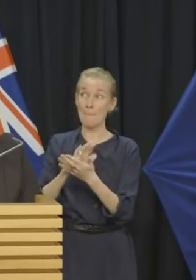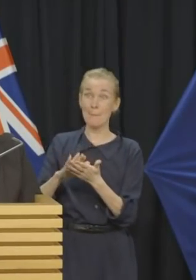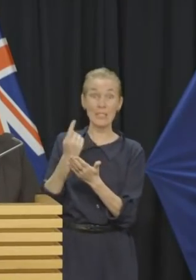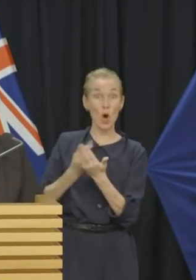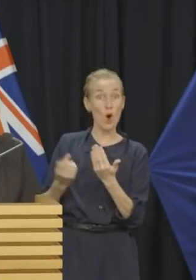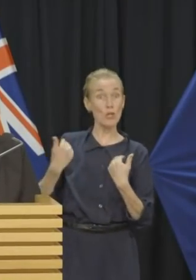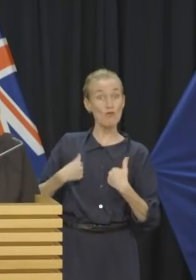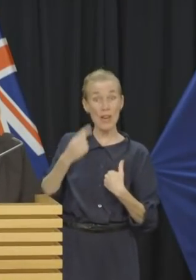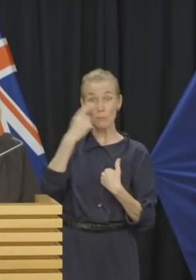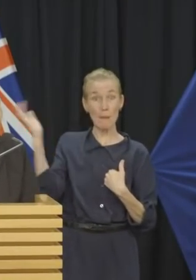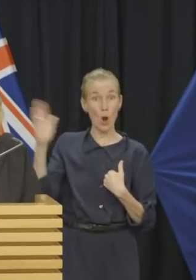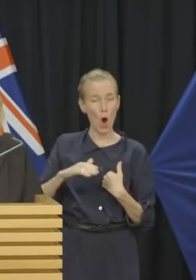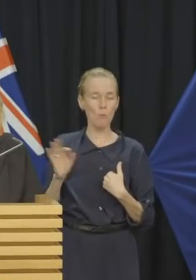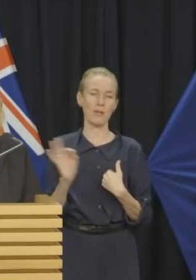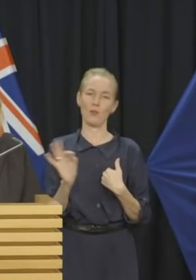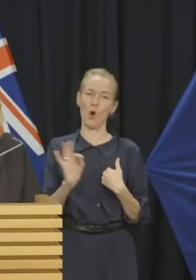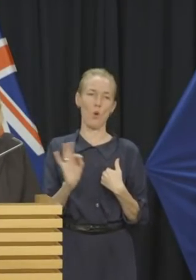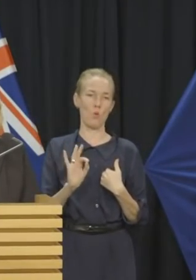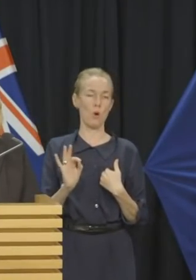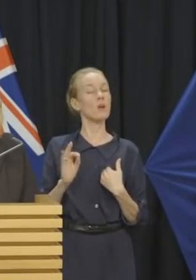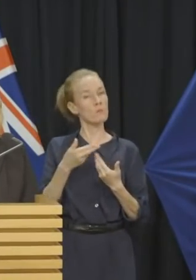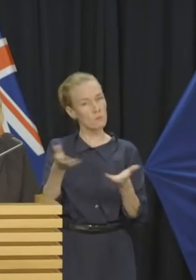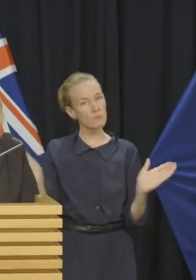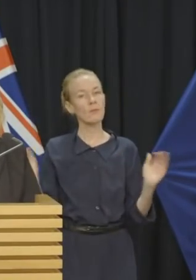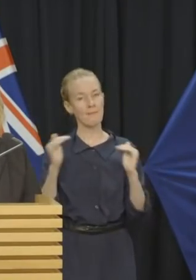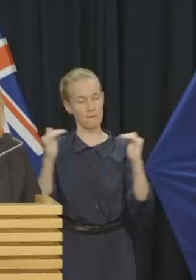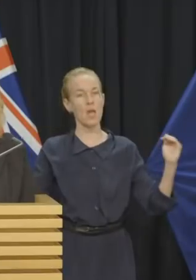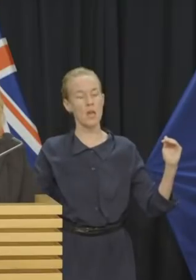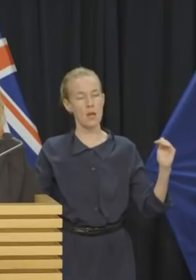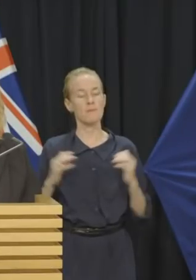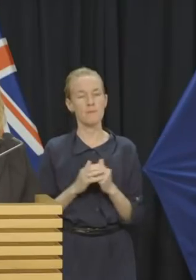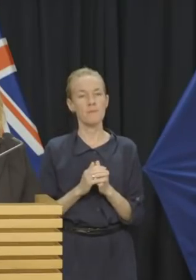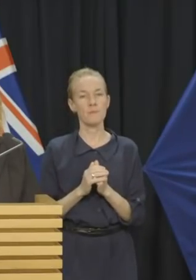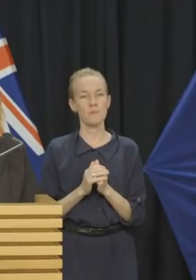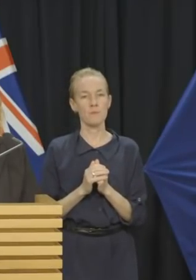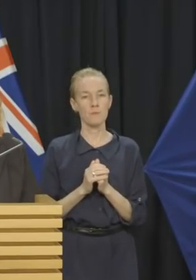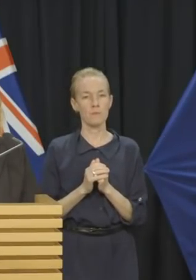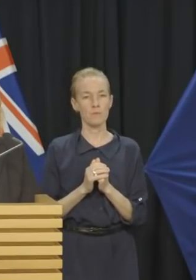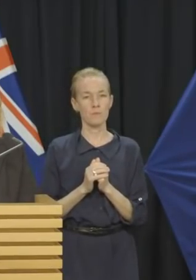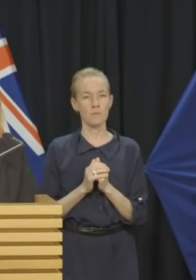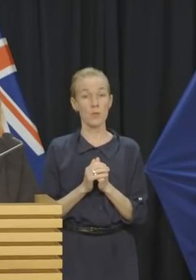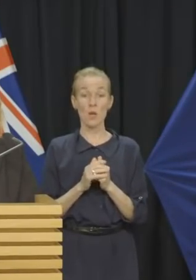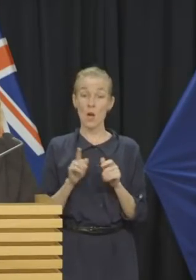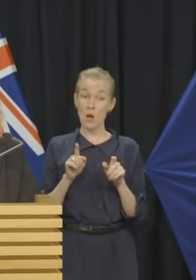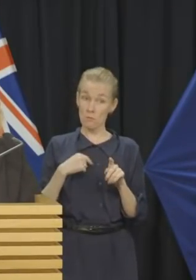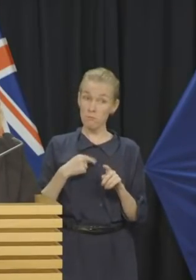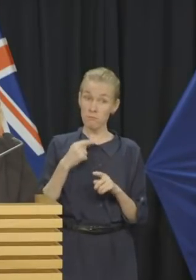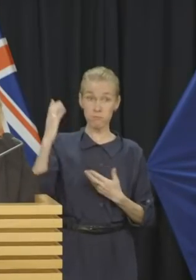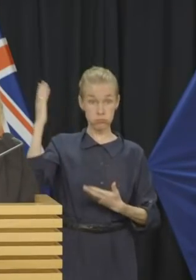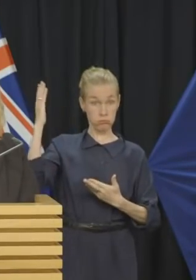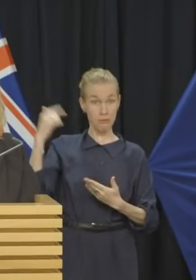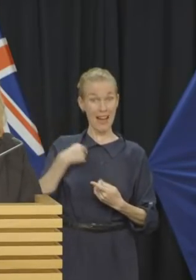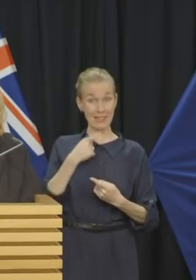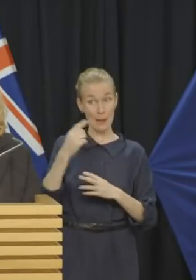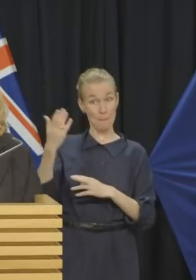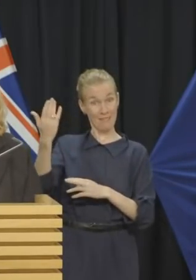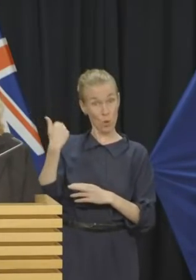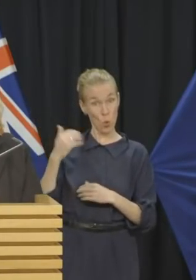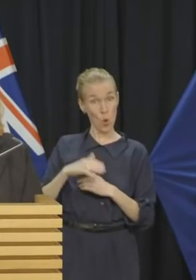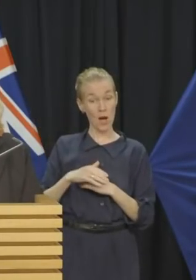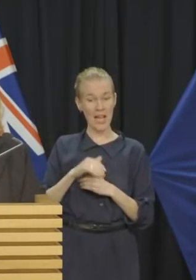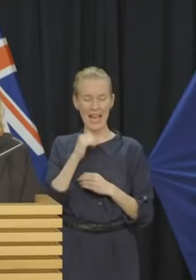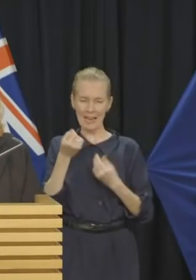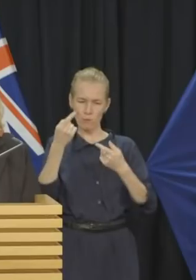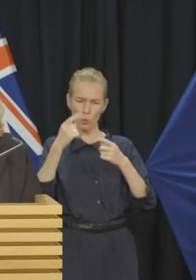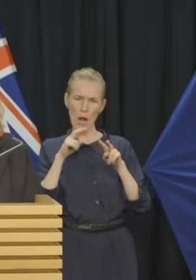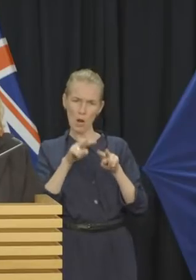New Zealanders to return home. So looking at that, and if we played that out, as I said, if we looked at the amount of revenue,